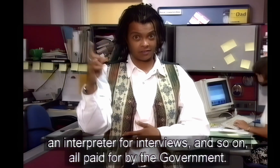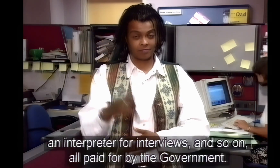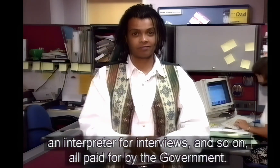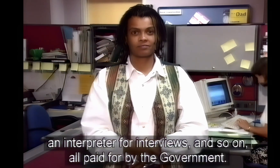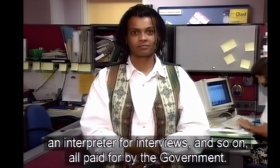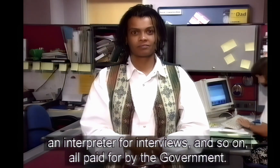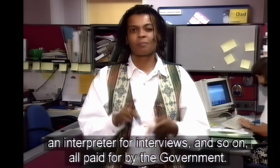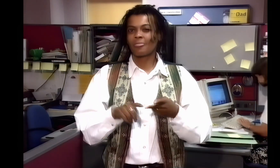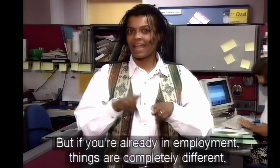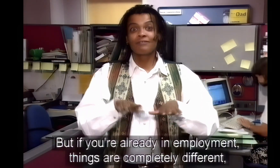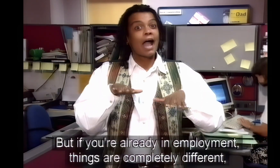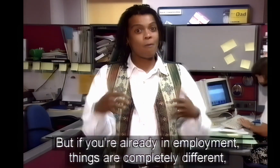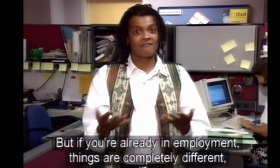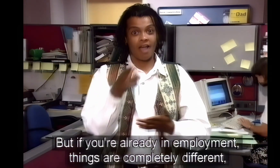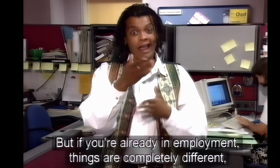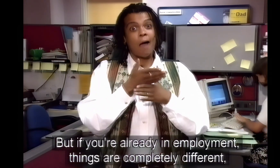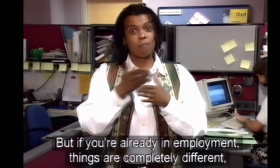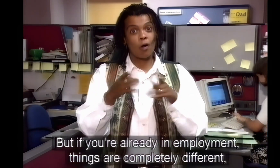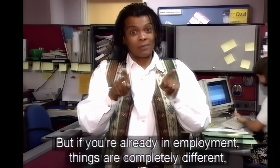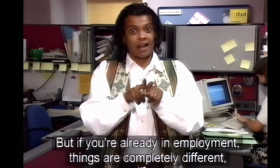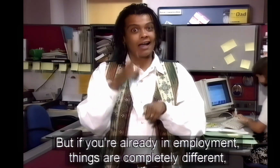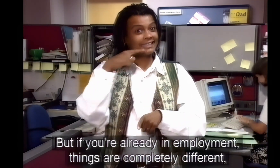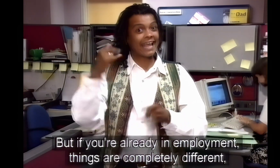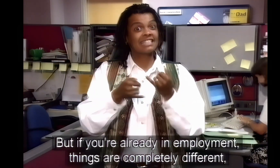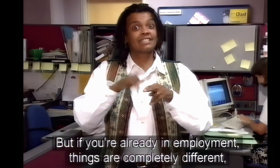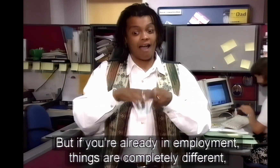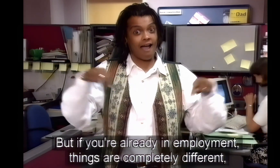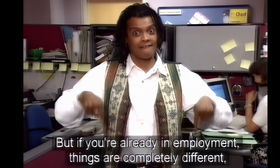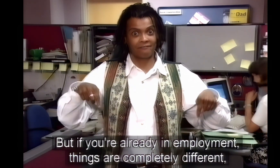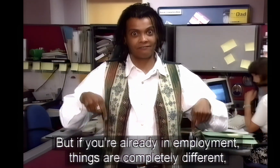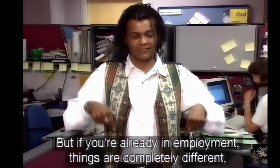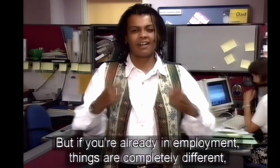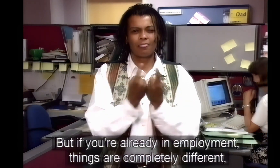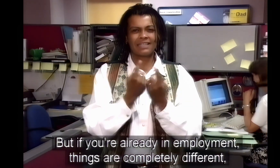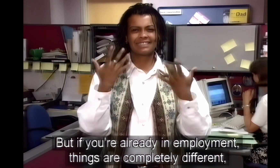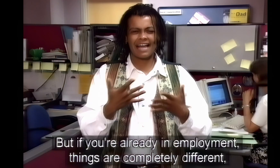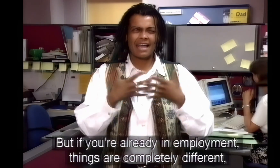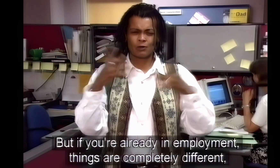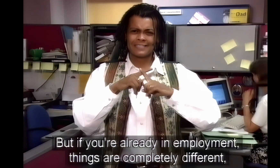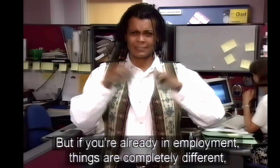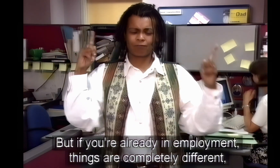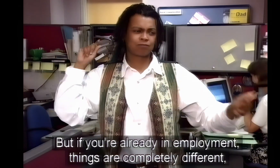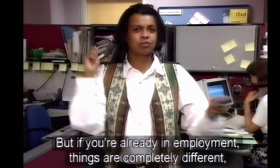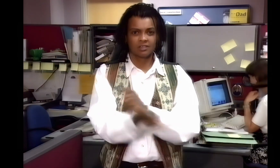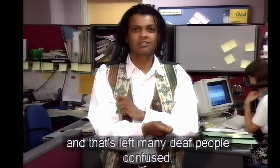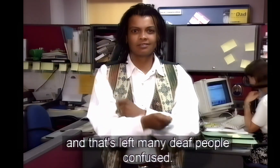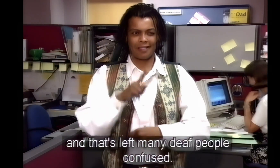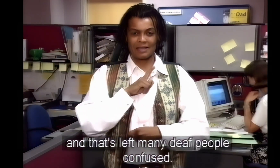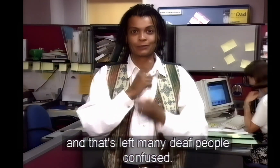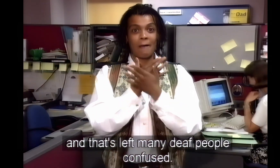government. If, however, you're already in employment, like the See Here staff here, then things are completely different, and